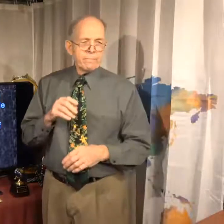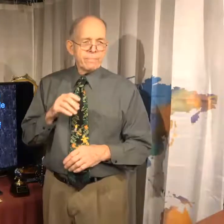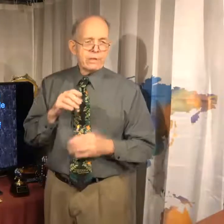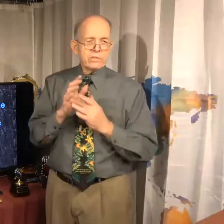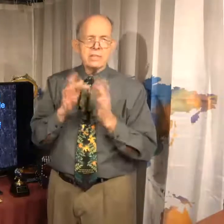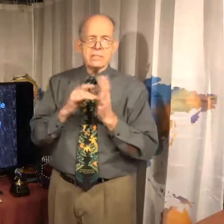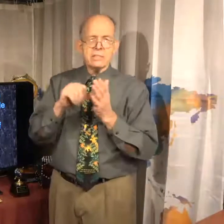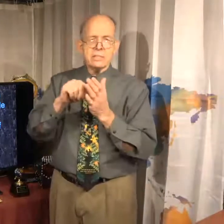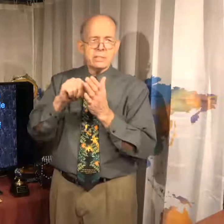Listen,